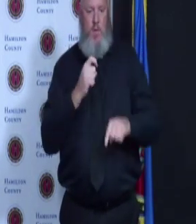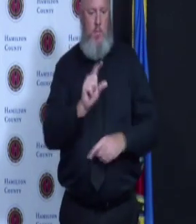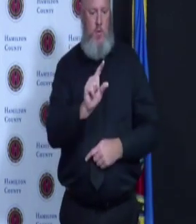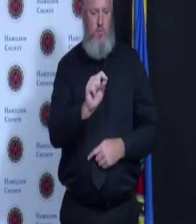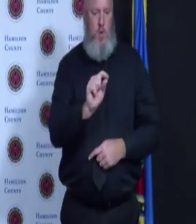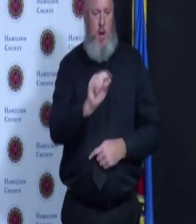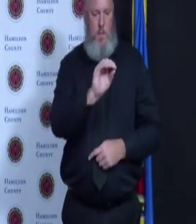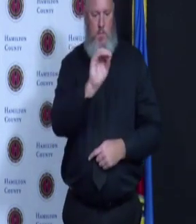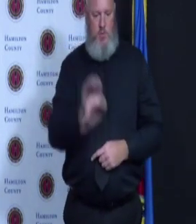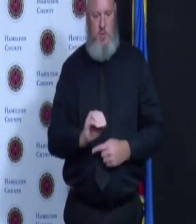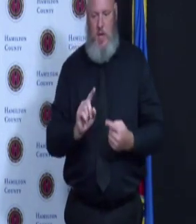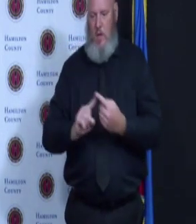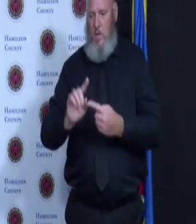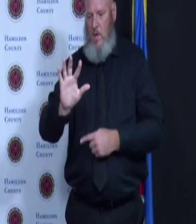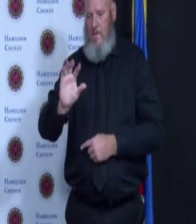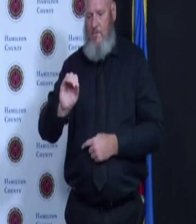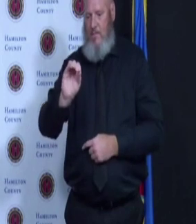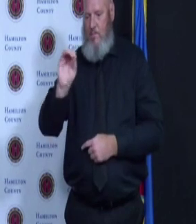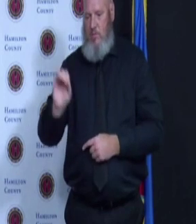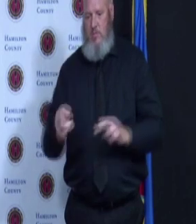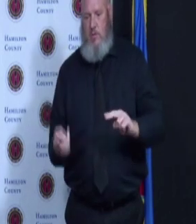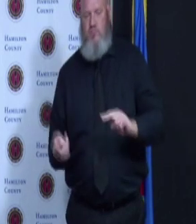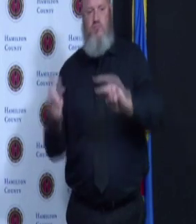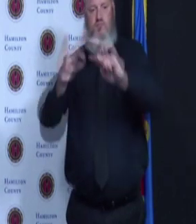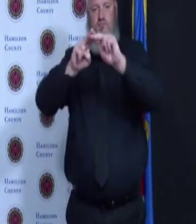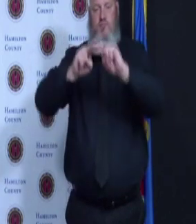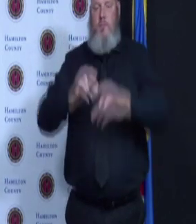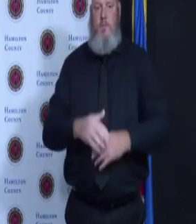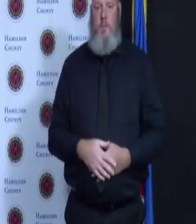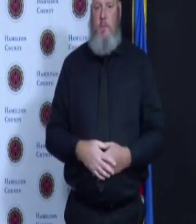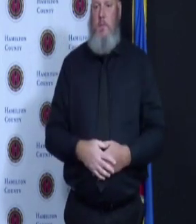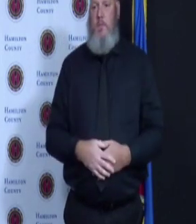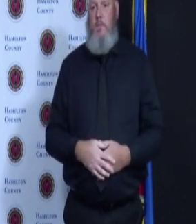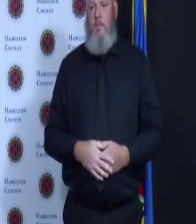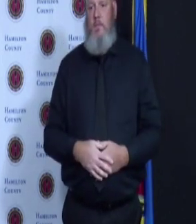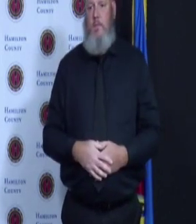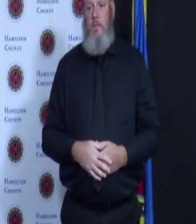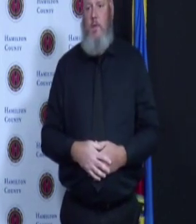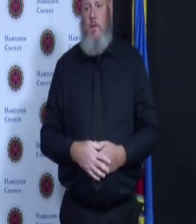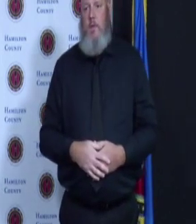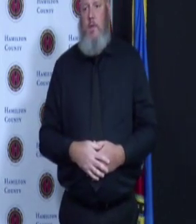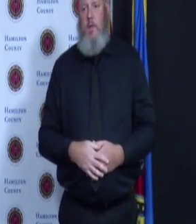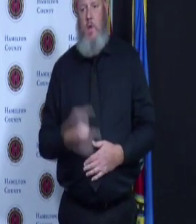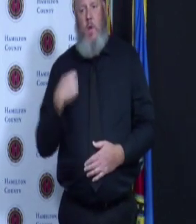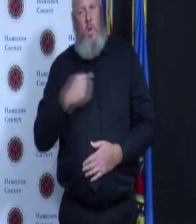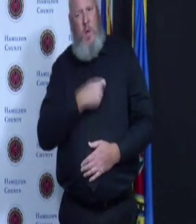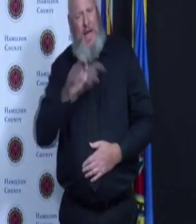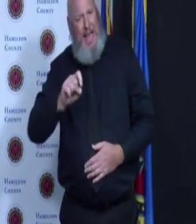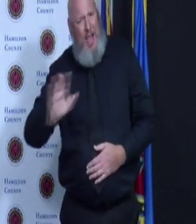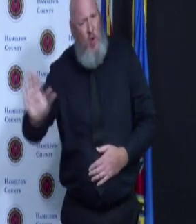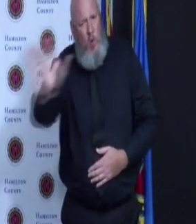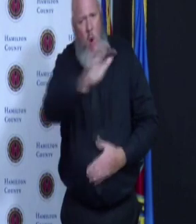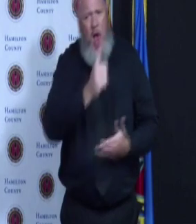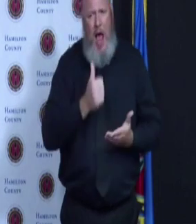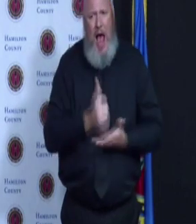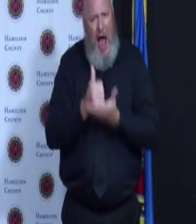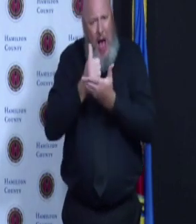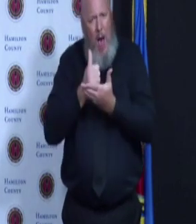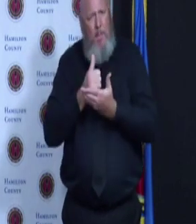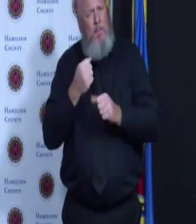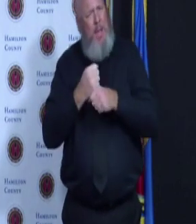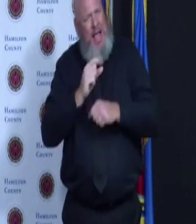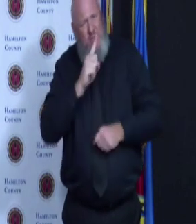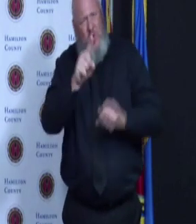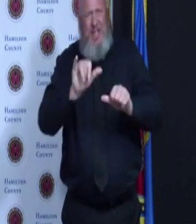help. Staying home and exercising proper social distancing helps limit the spread of the virus.